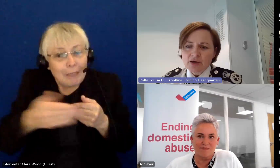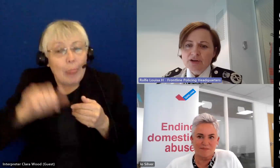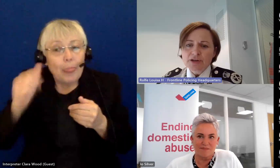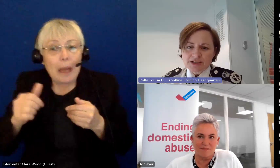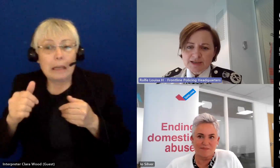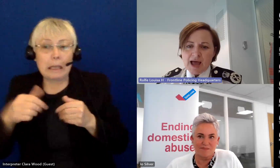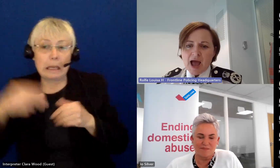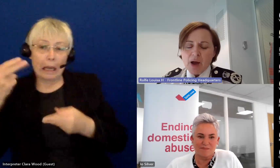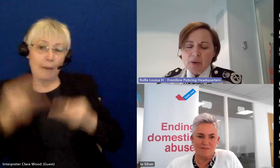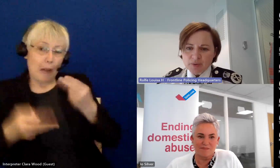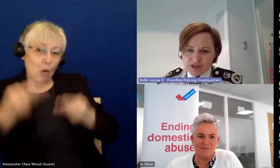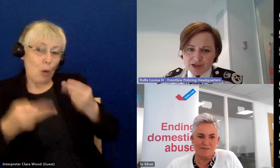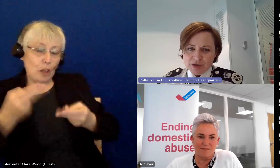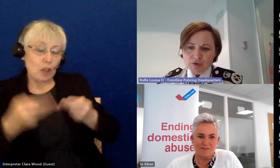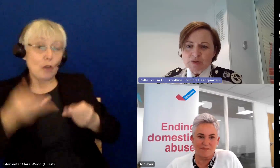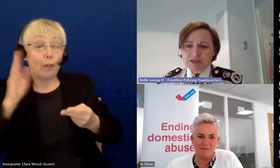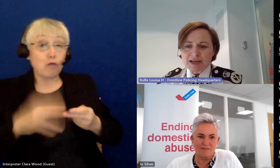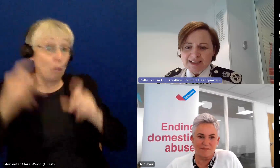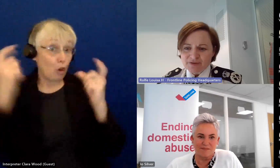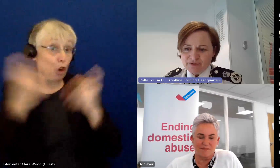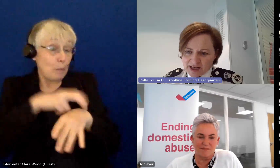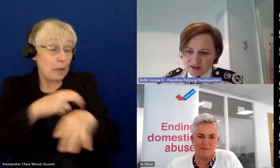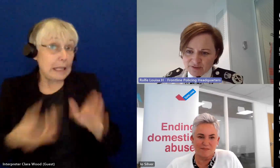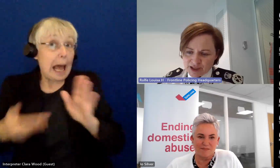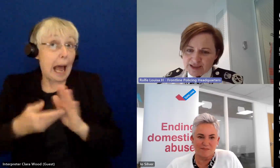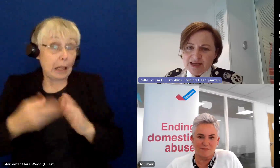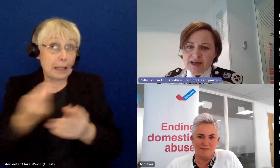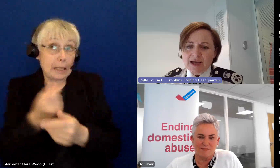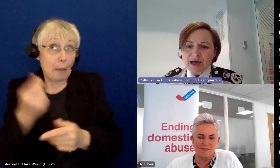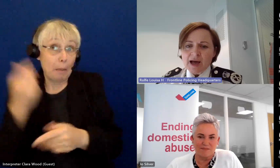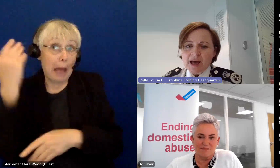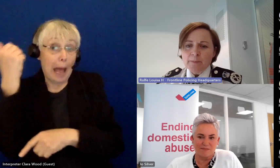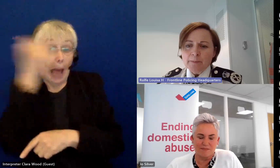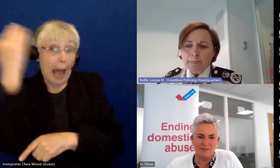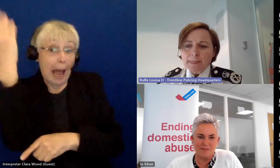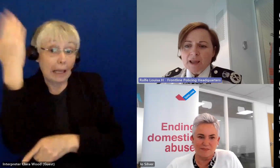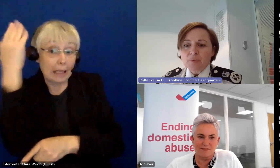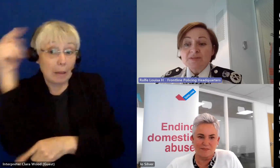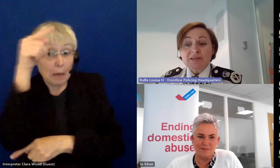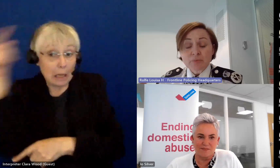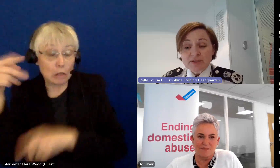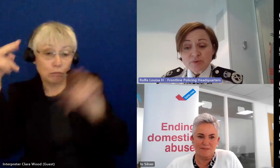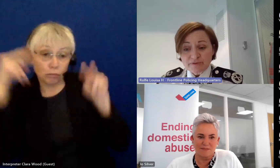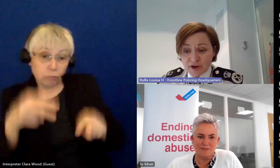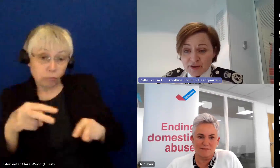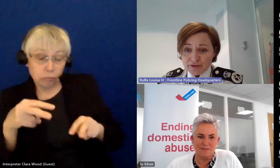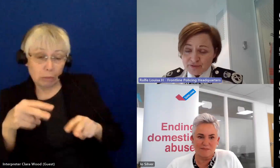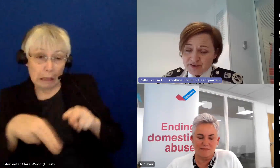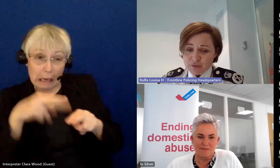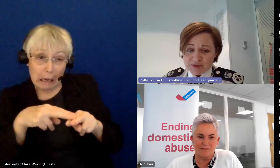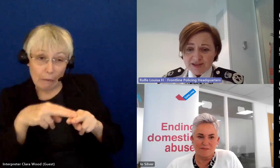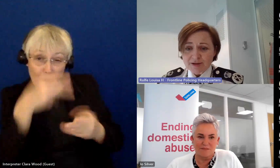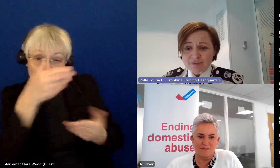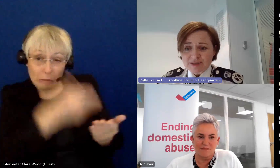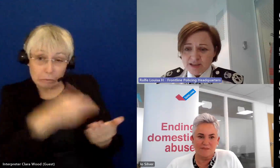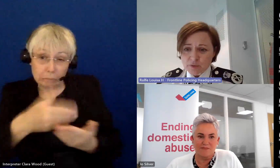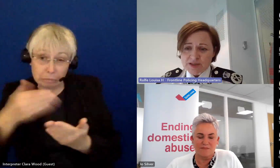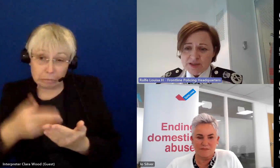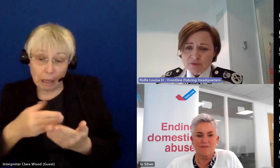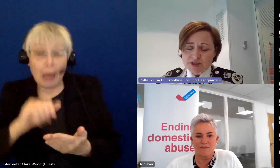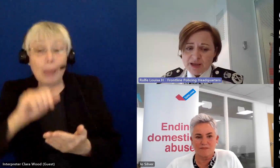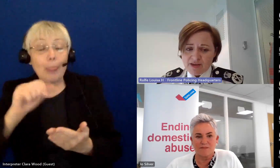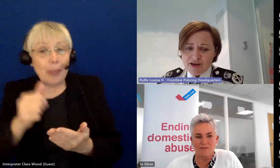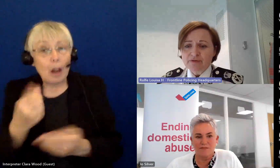Policing, who looked at how it was used and its effectiveness. It was then went to a further 3 forces, so